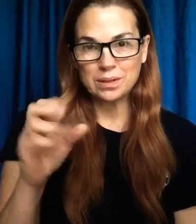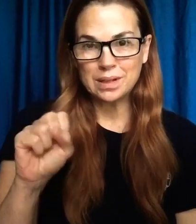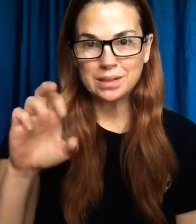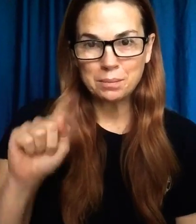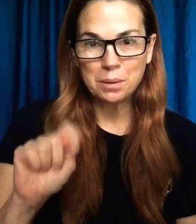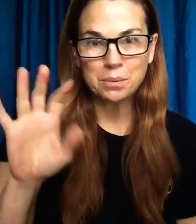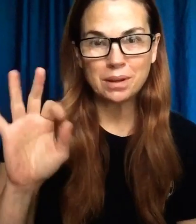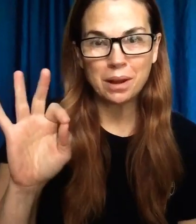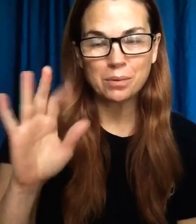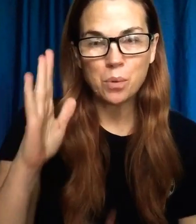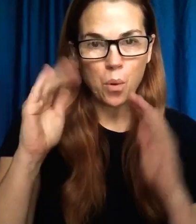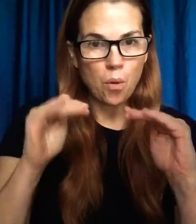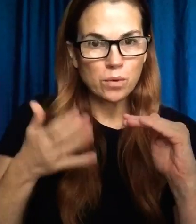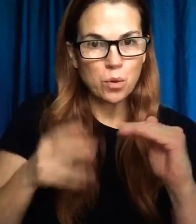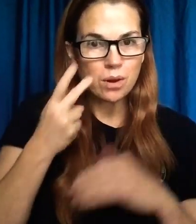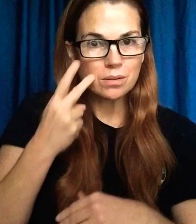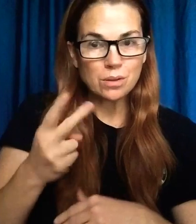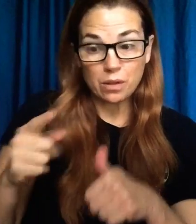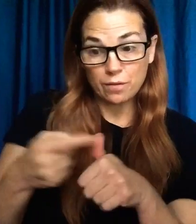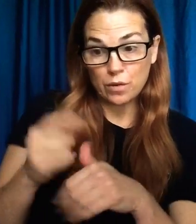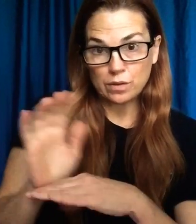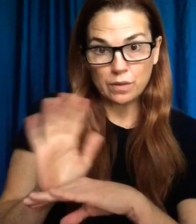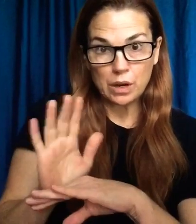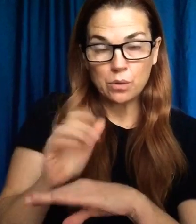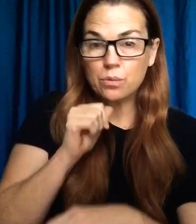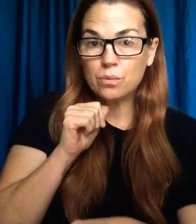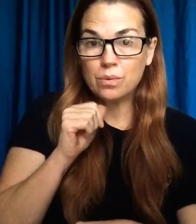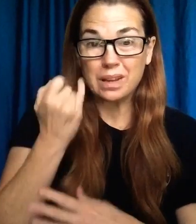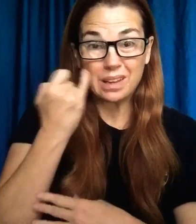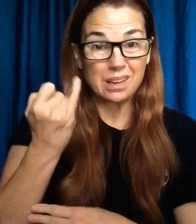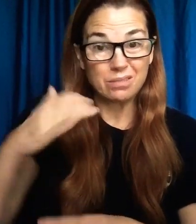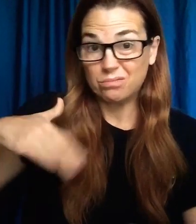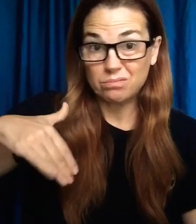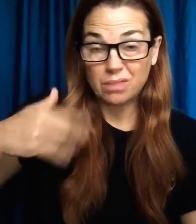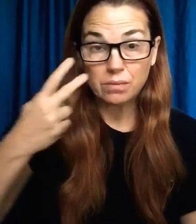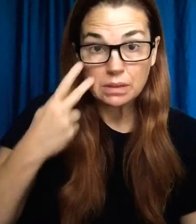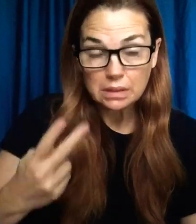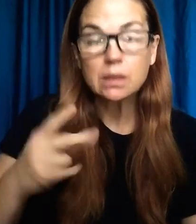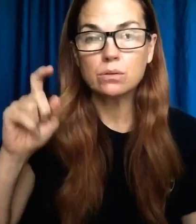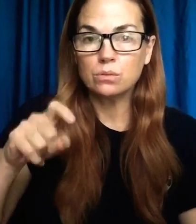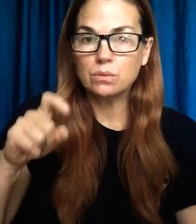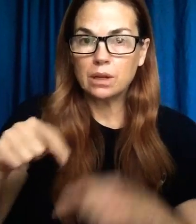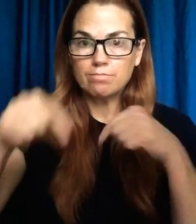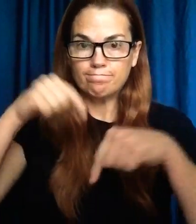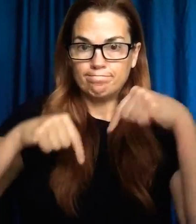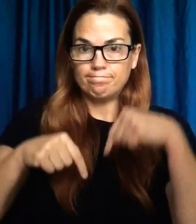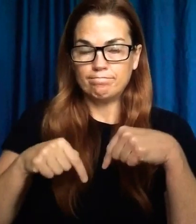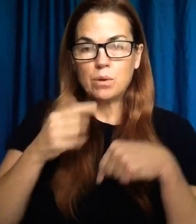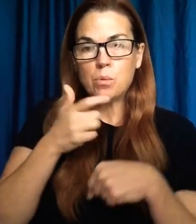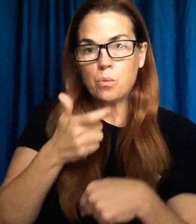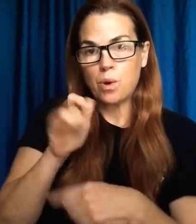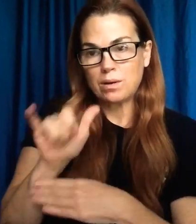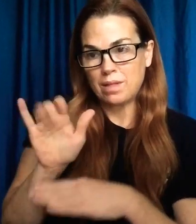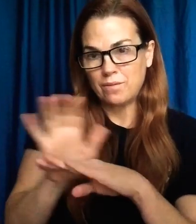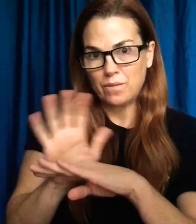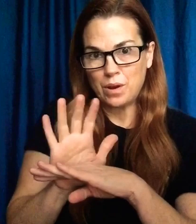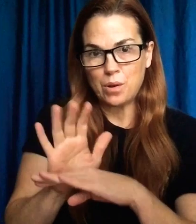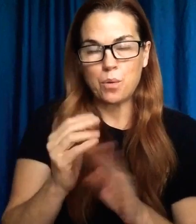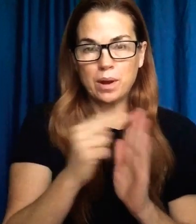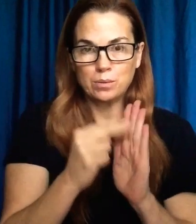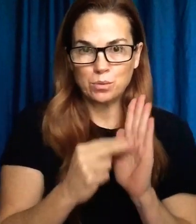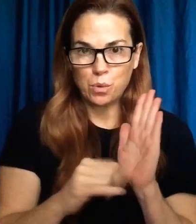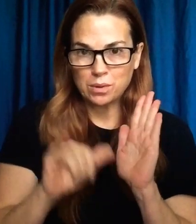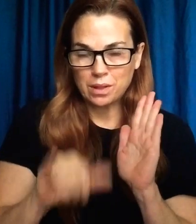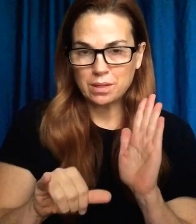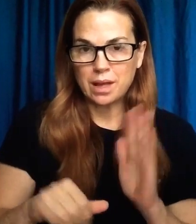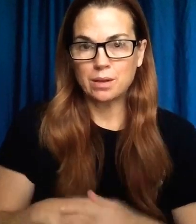Welcome back everybody. Today is Wednesday, September the 9th. Hopefully you've had a chance to watch this first video. If you haven't, you need to go back and take notes on it.